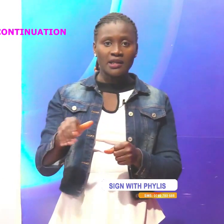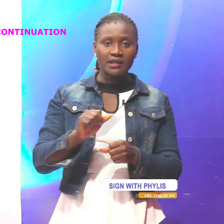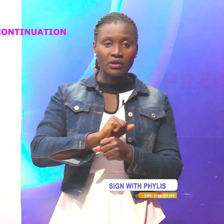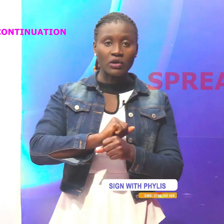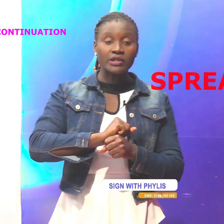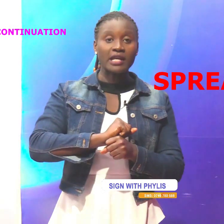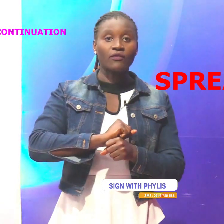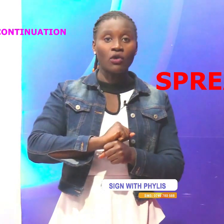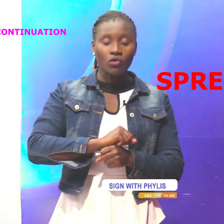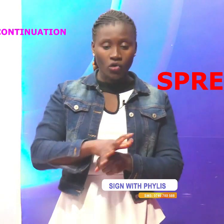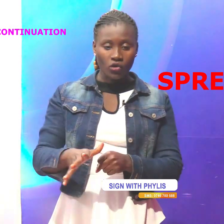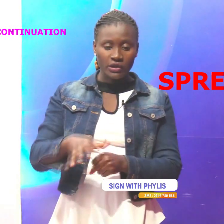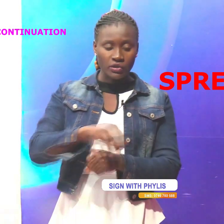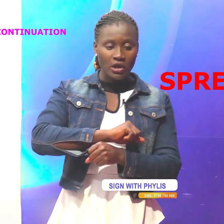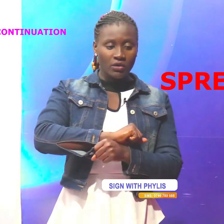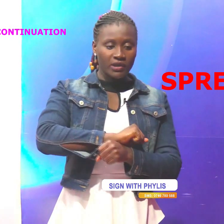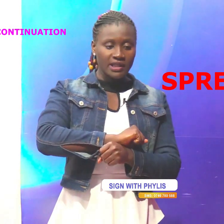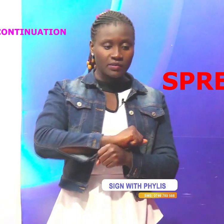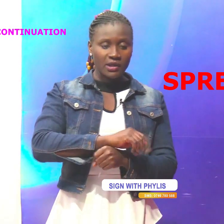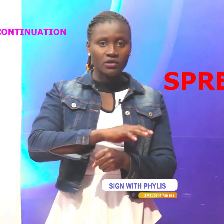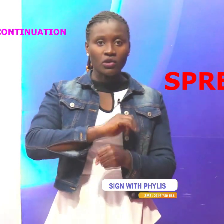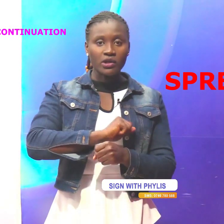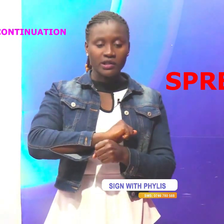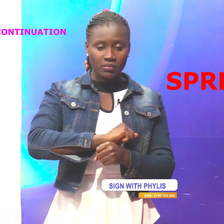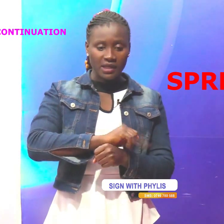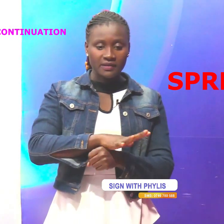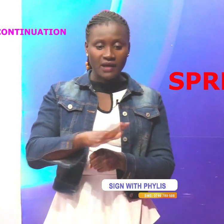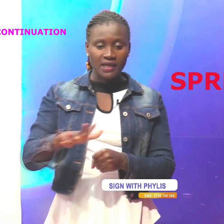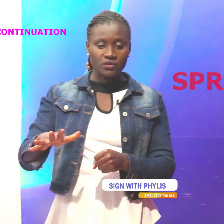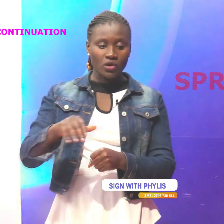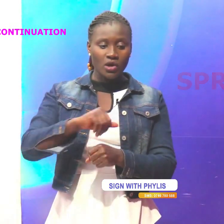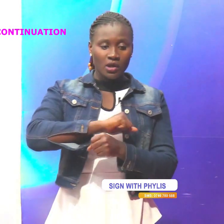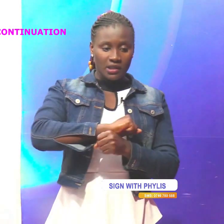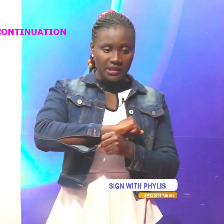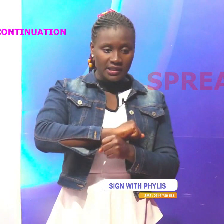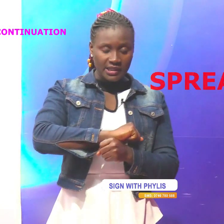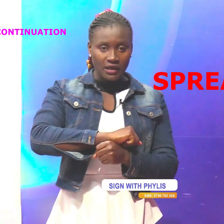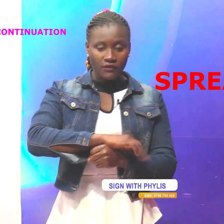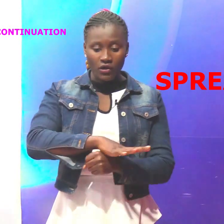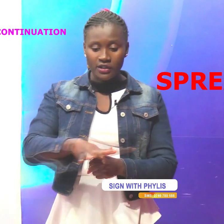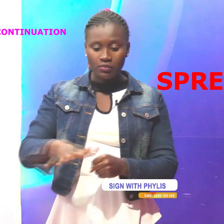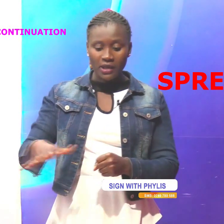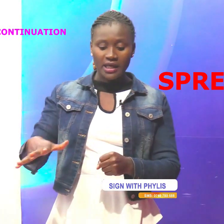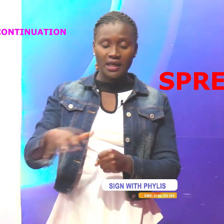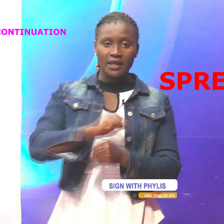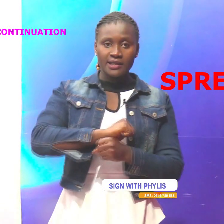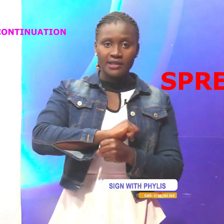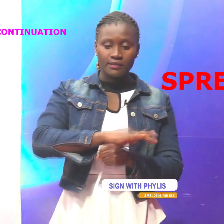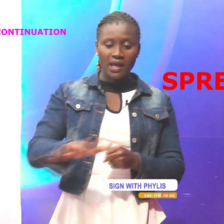also sign for corona. So when it spread, corona spreads fast. So this is the sign for spread. Spread,